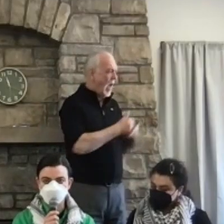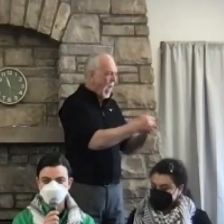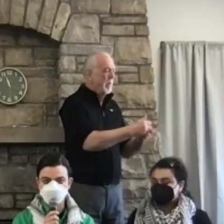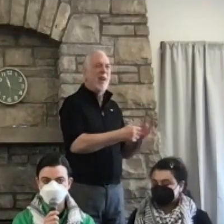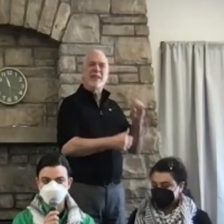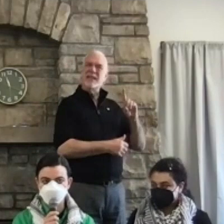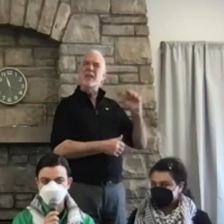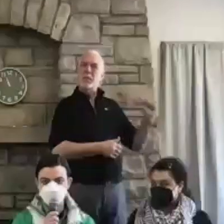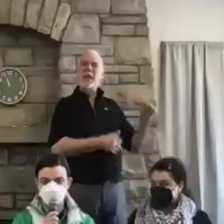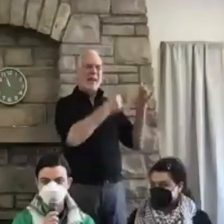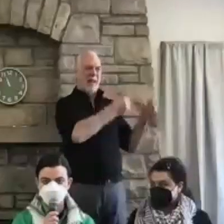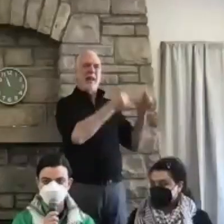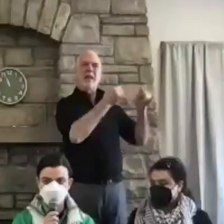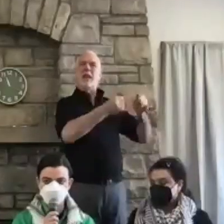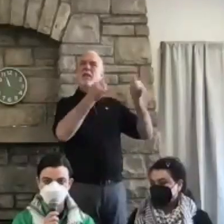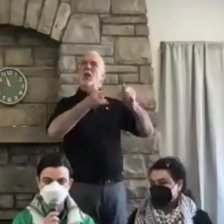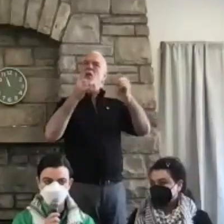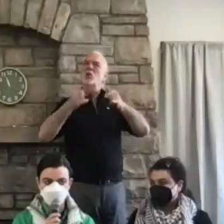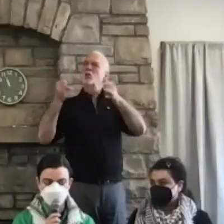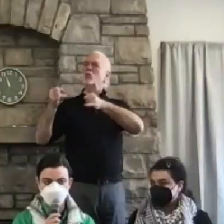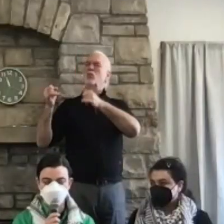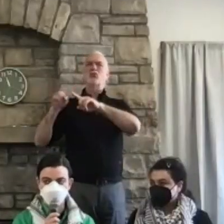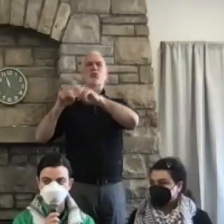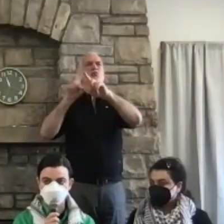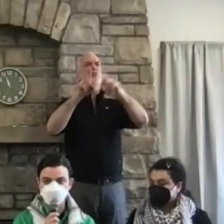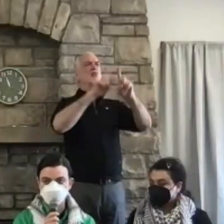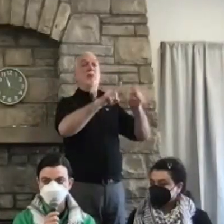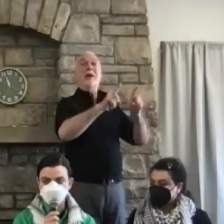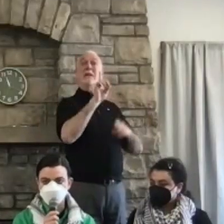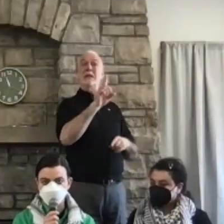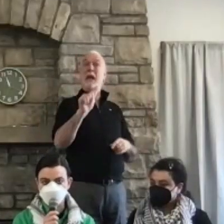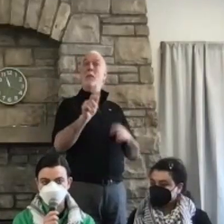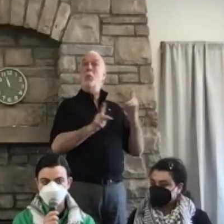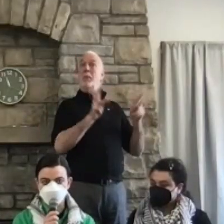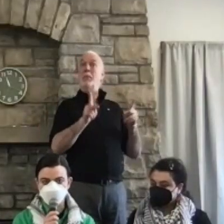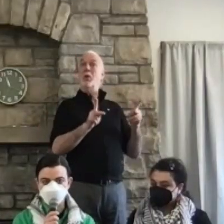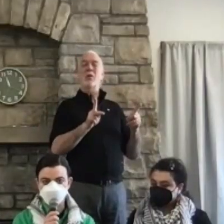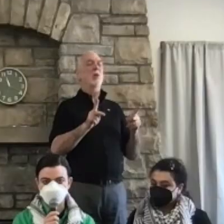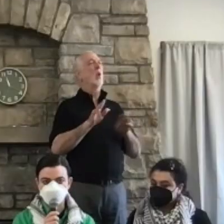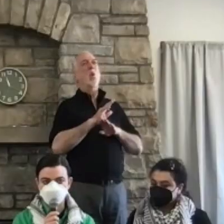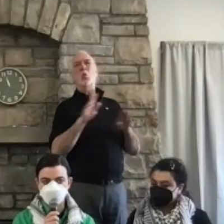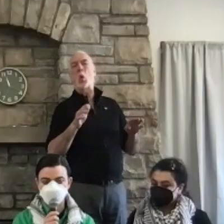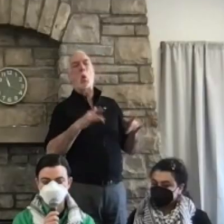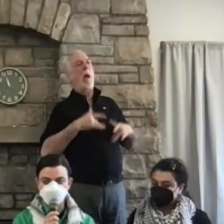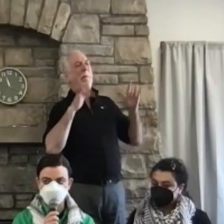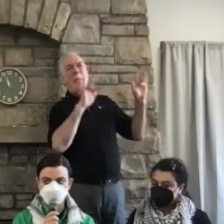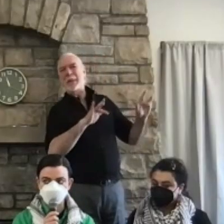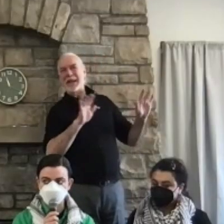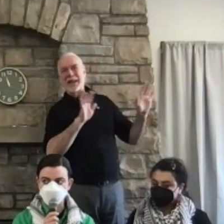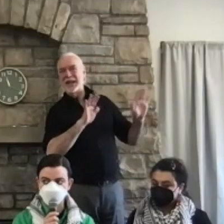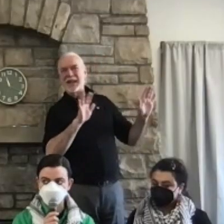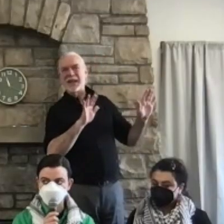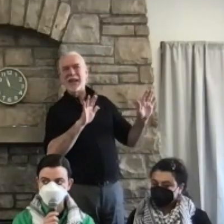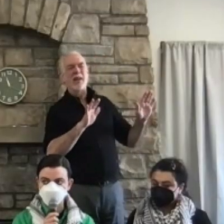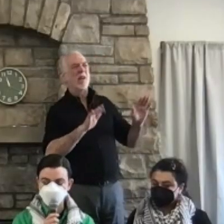an individual deficit and treating disabled people with pity and a sense